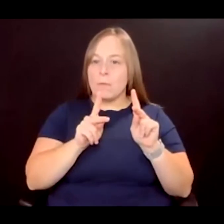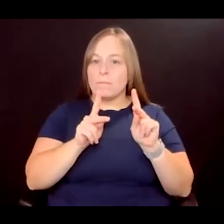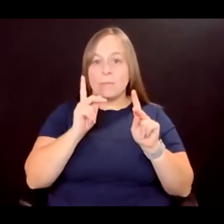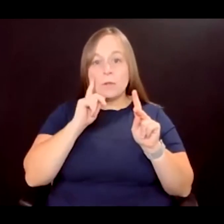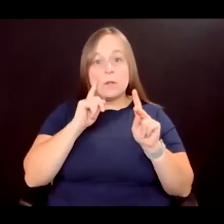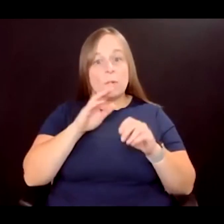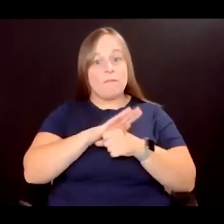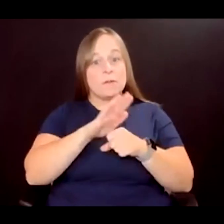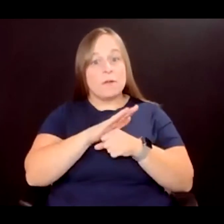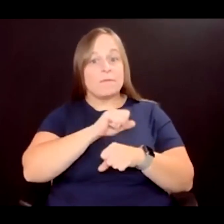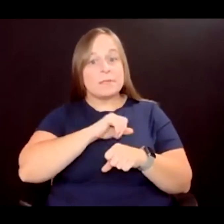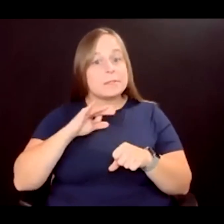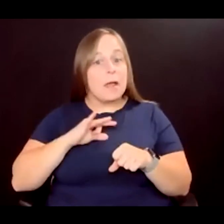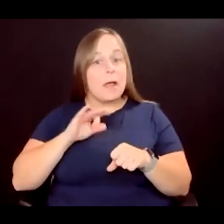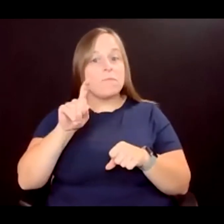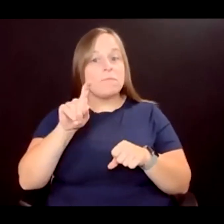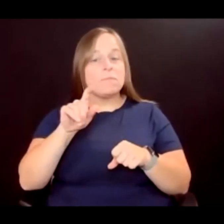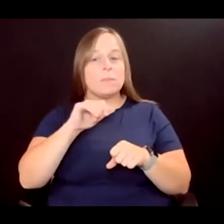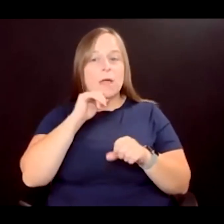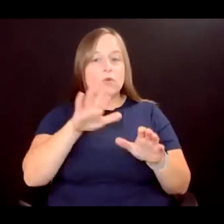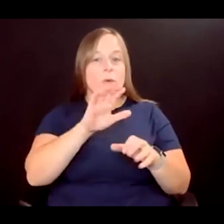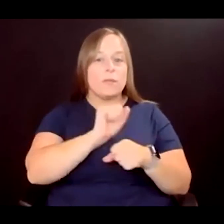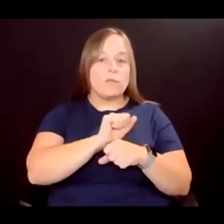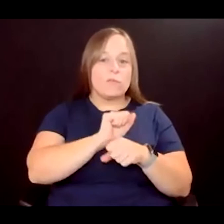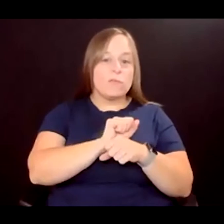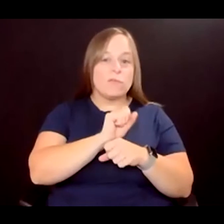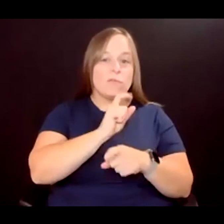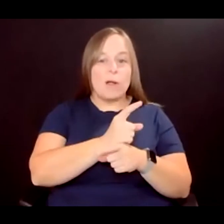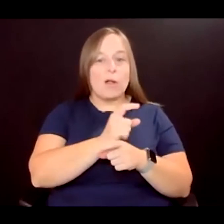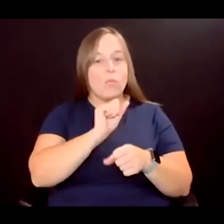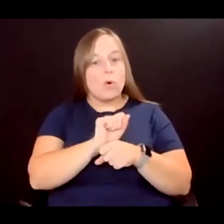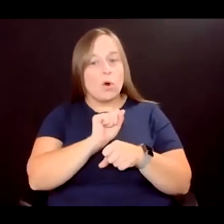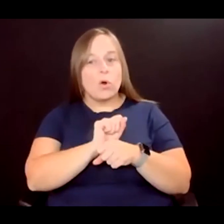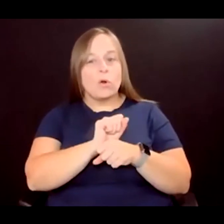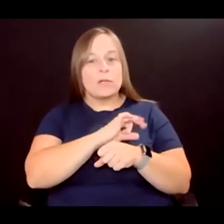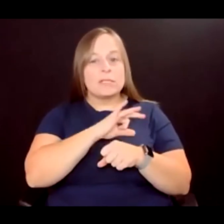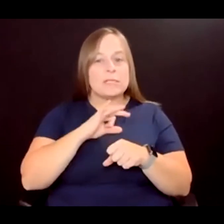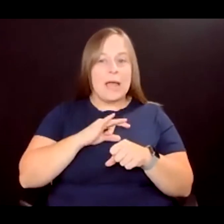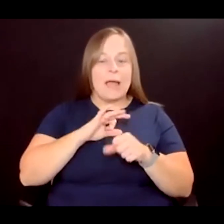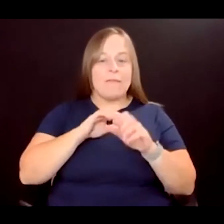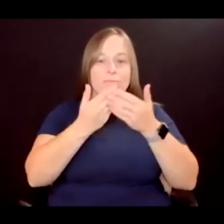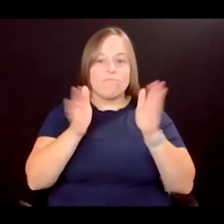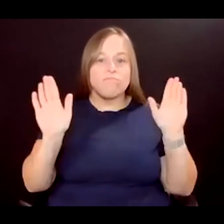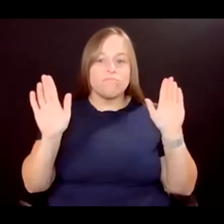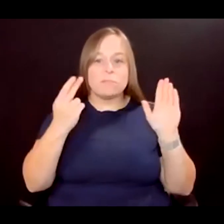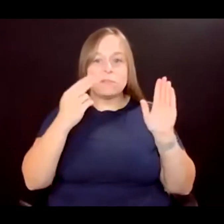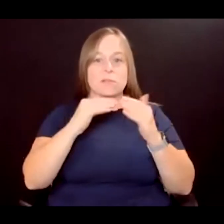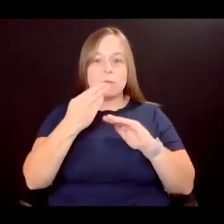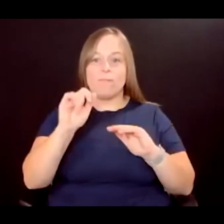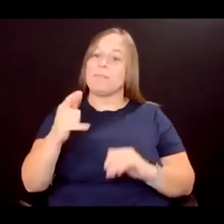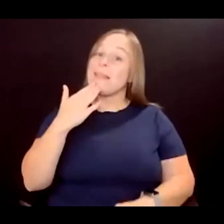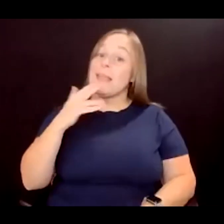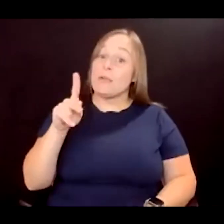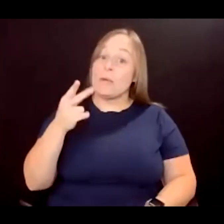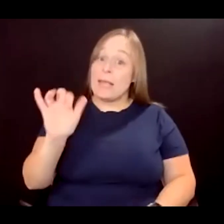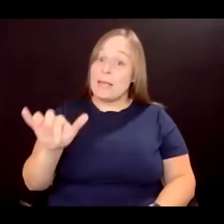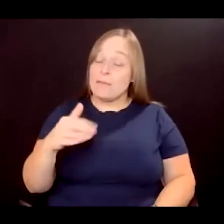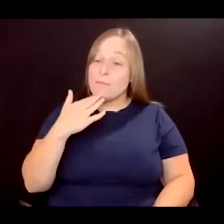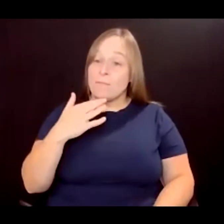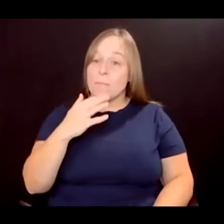from the foundation right to the curb. Yeah. Um, It's great. And that's a great example too. It's one of my favorite cities,